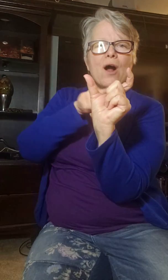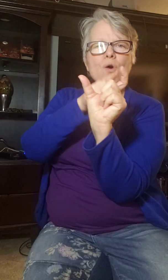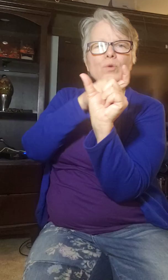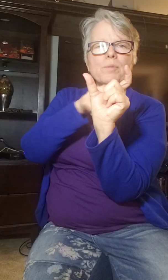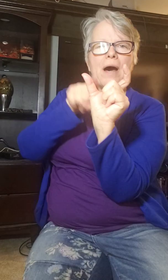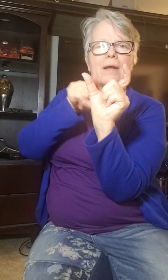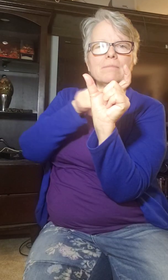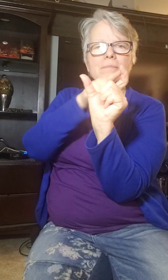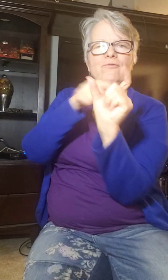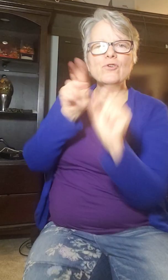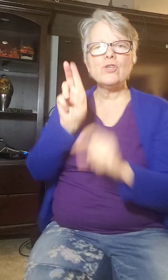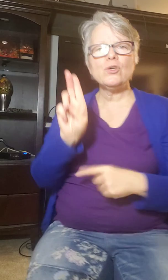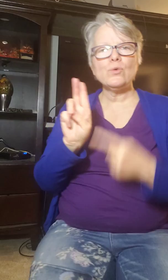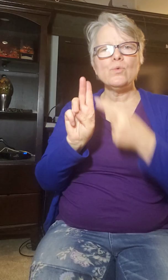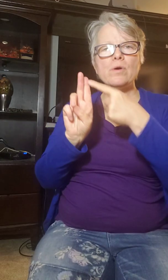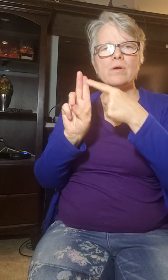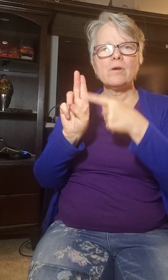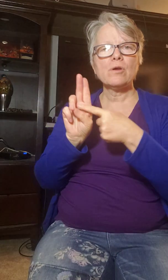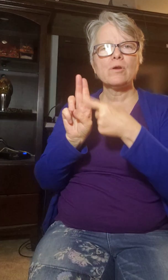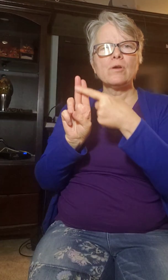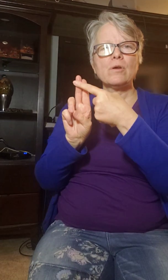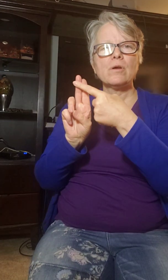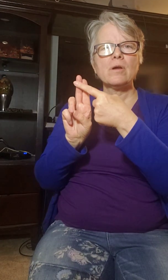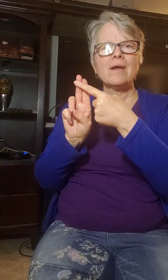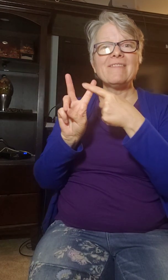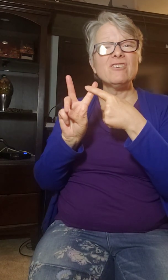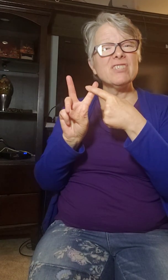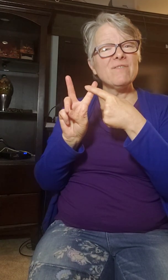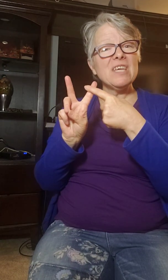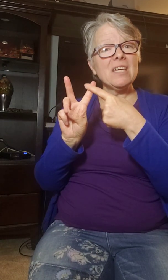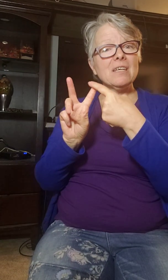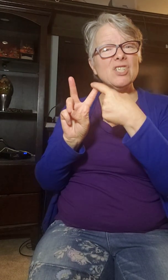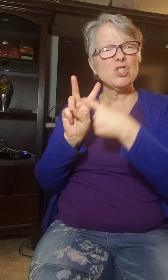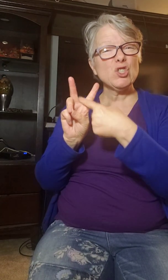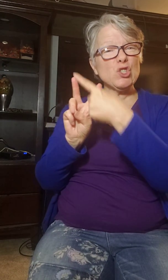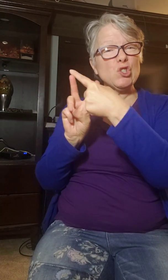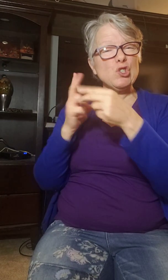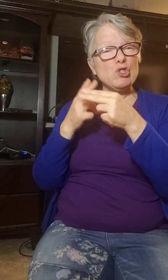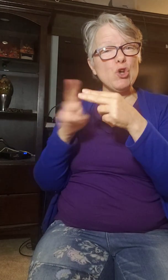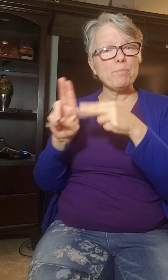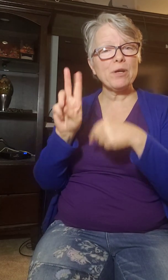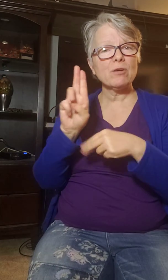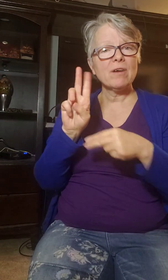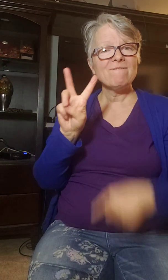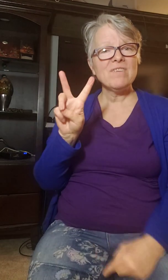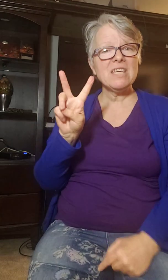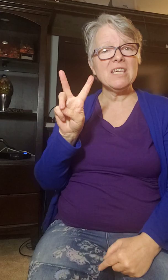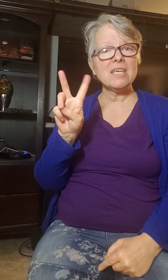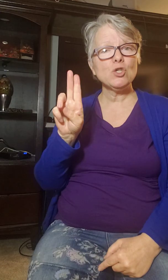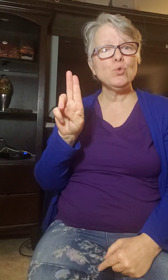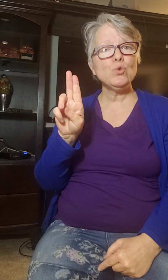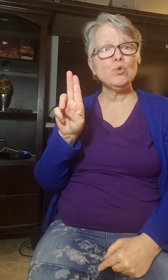round bottom for the U. There's the V. Sharp V.